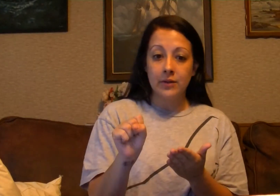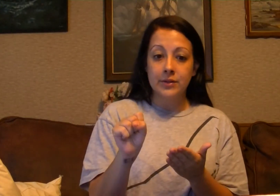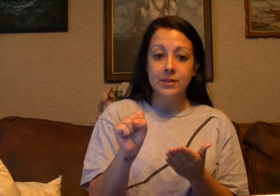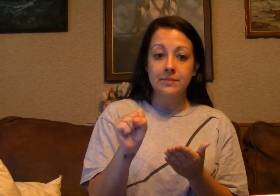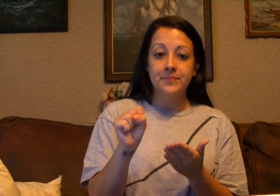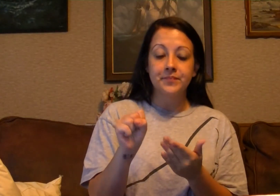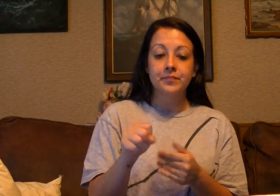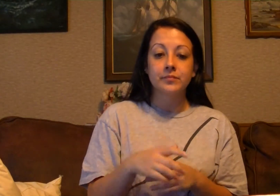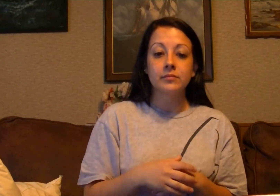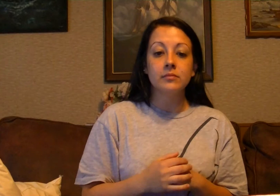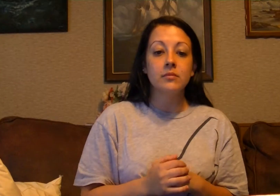fails.